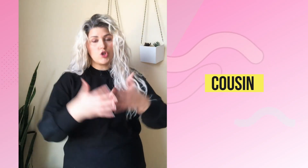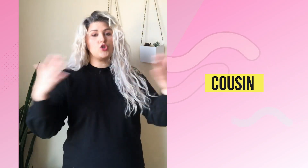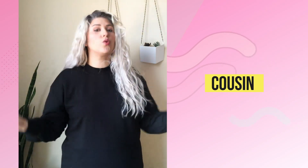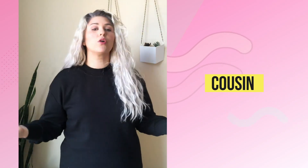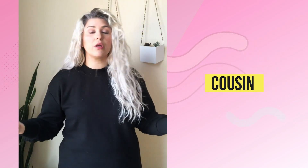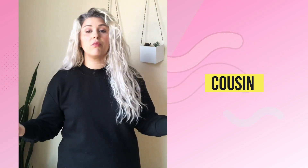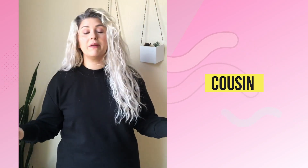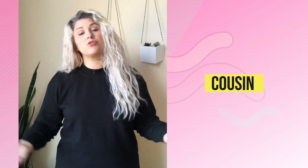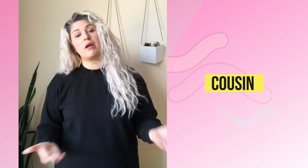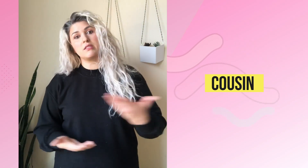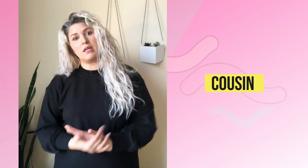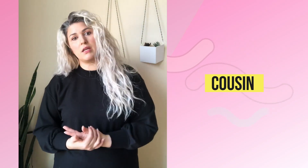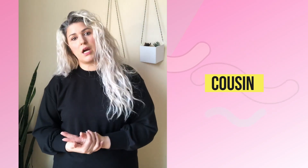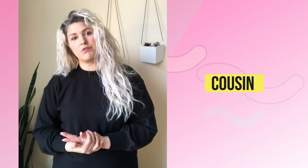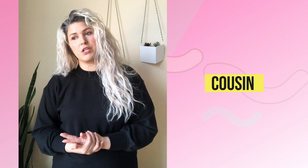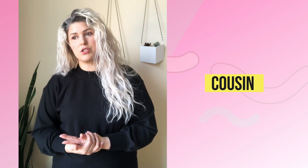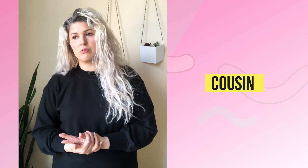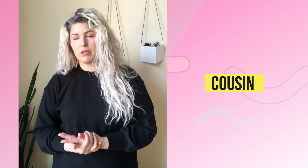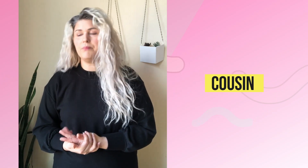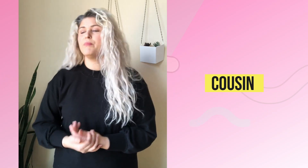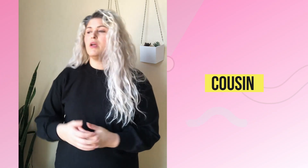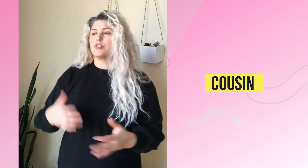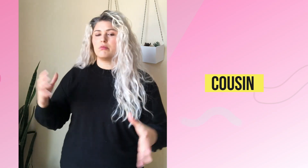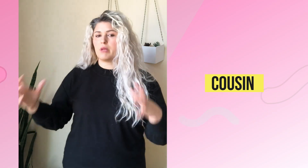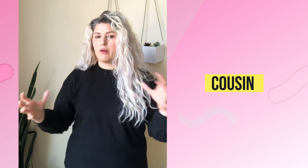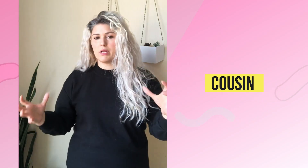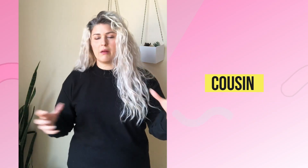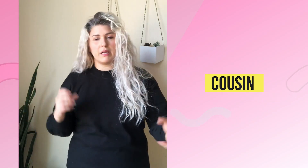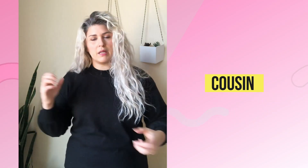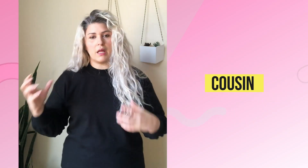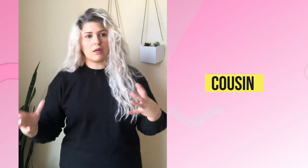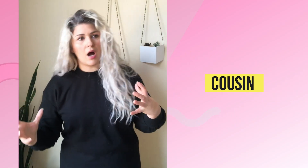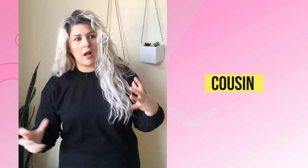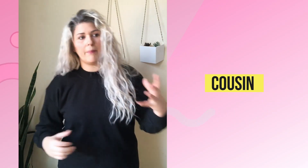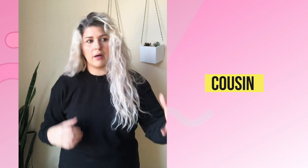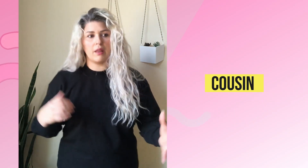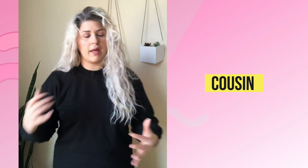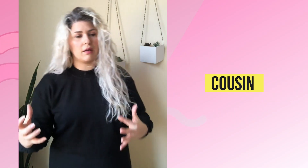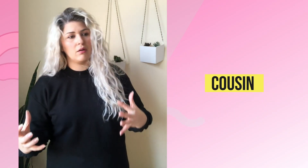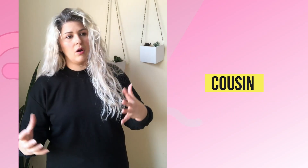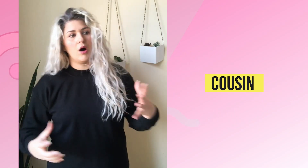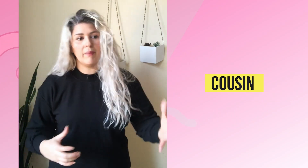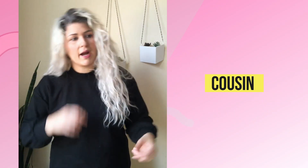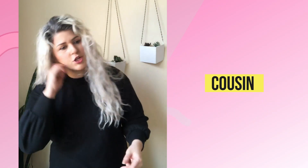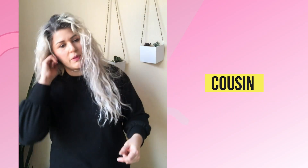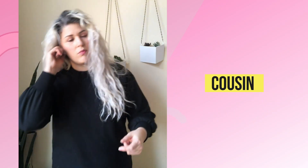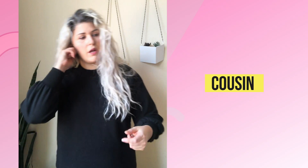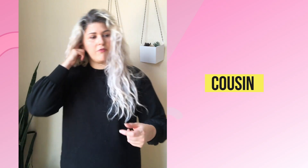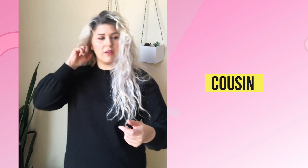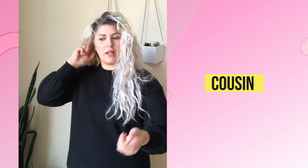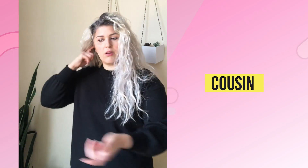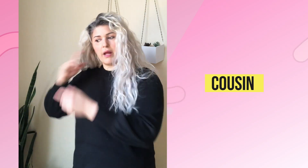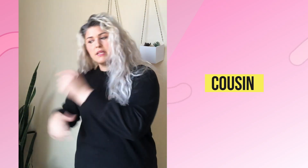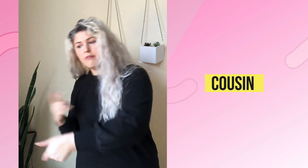I'm sure it will be addressed in the conversation, okay? So I don't want anybody to get like caught up on like, Oh my gosh, but